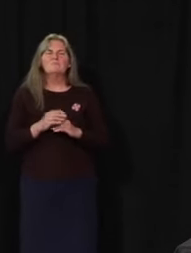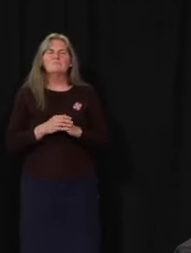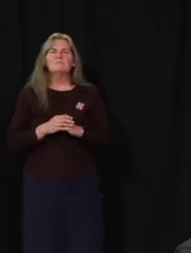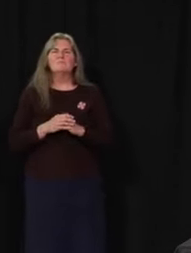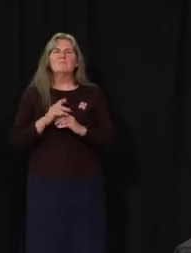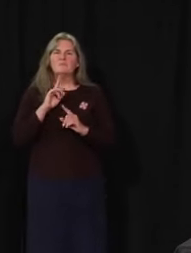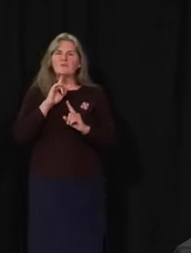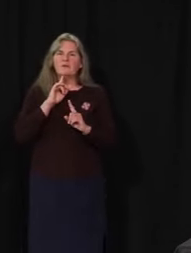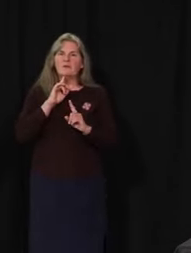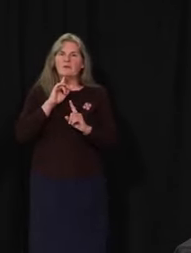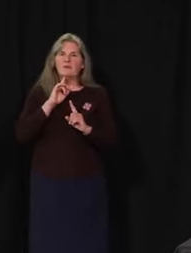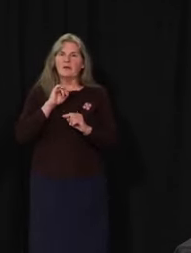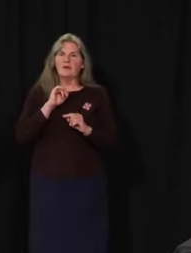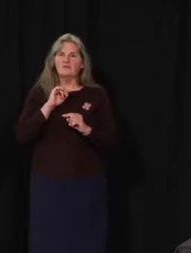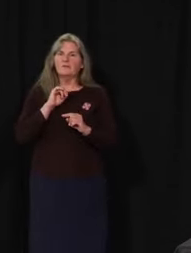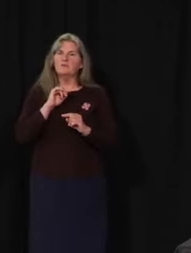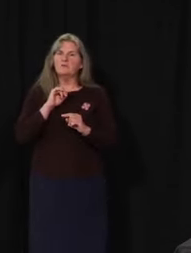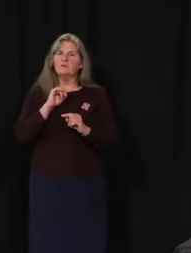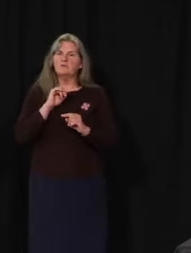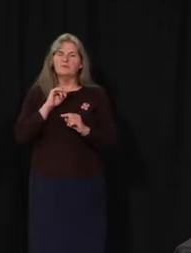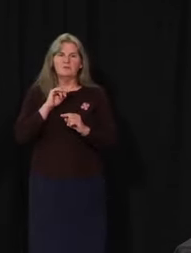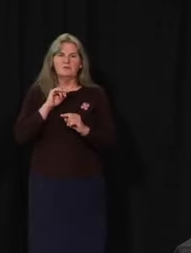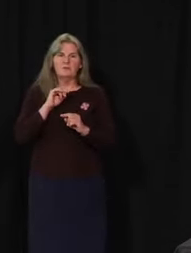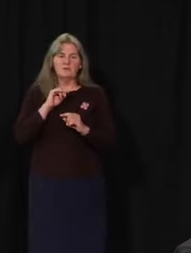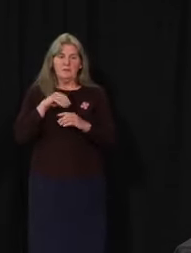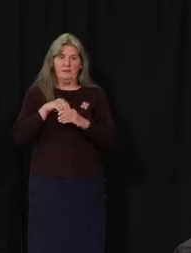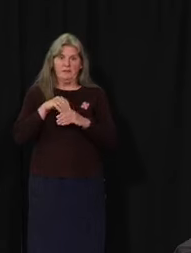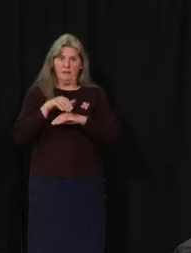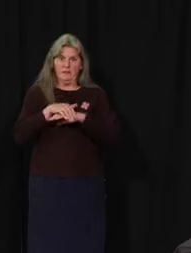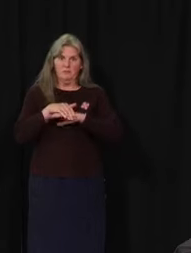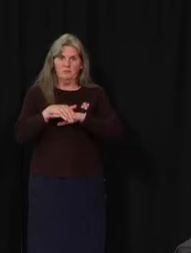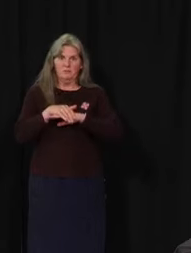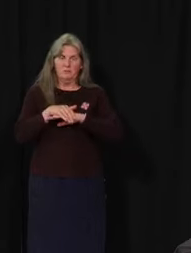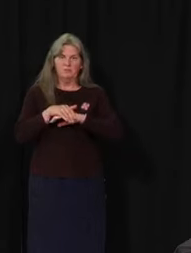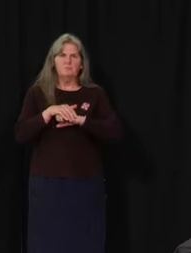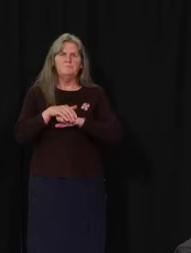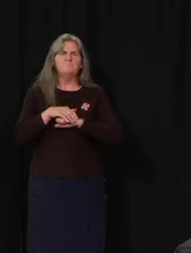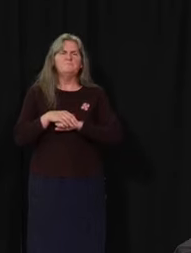To answer the question in English, it was really